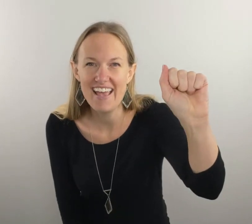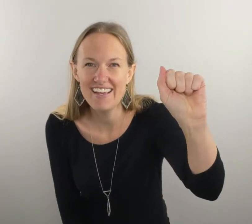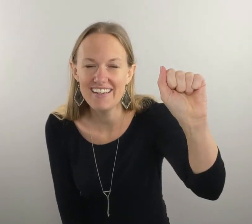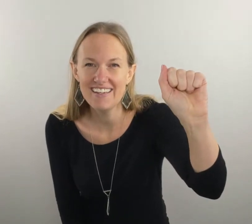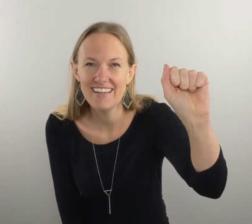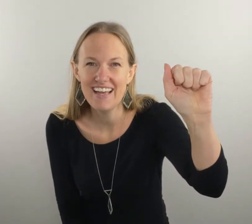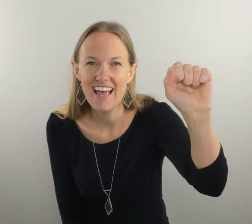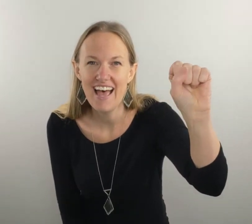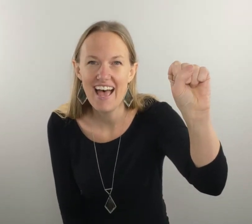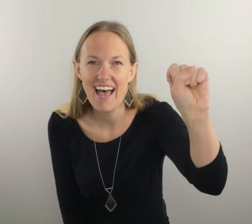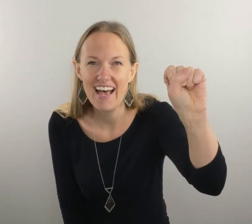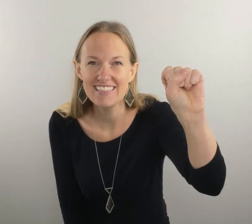A-S-H.